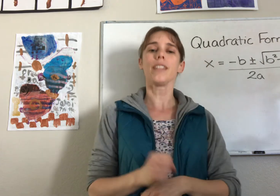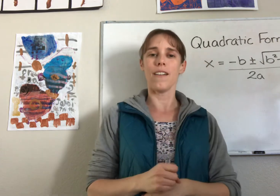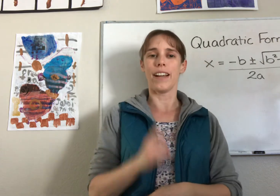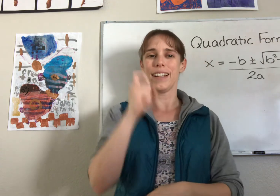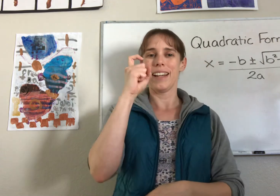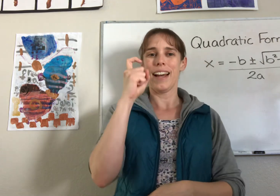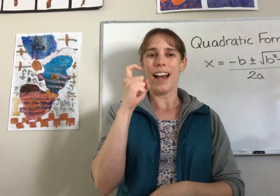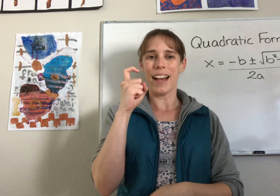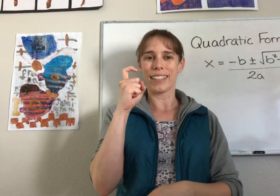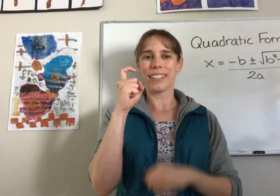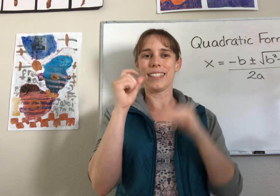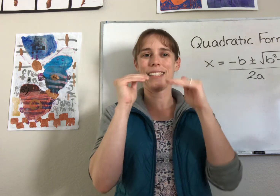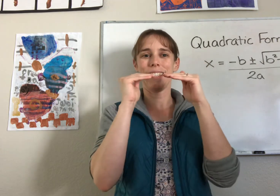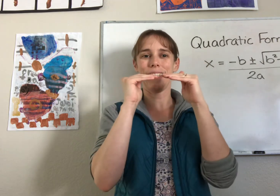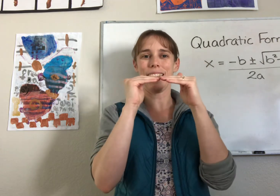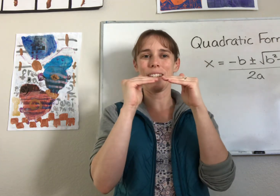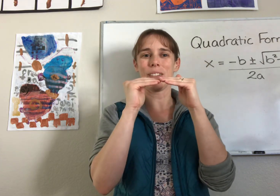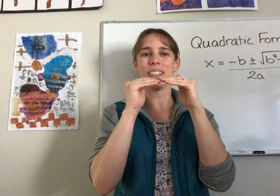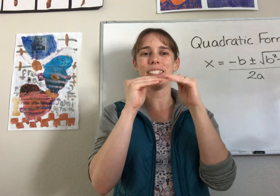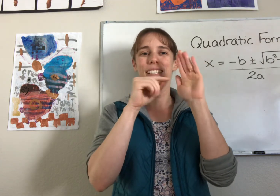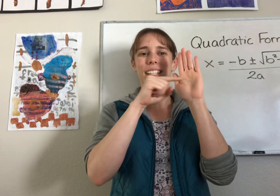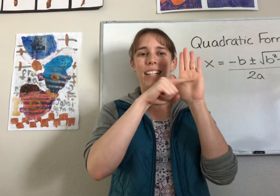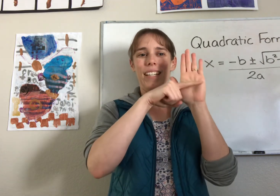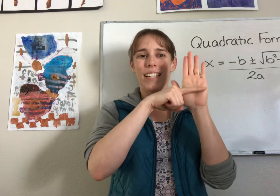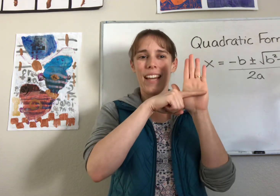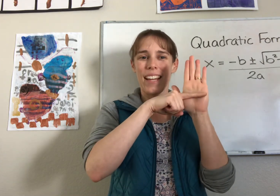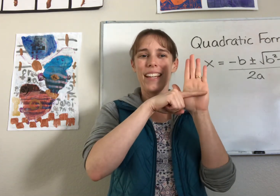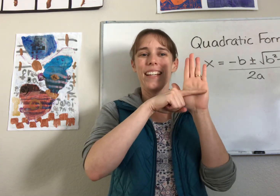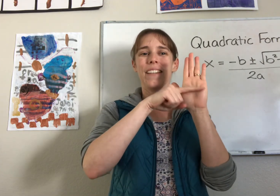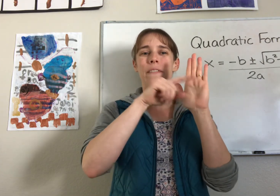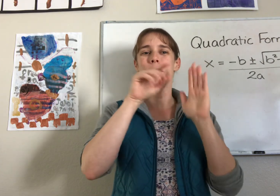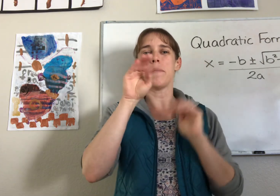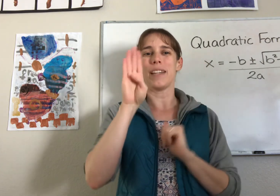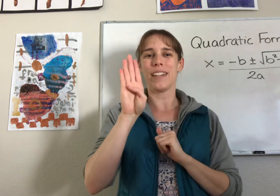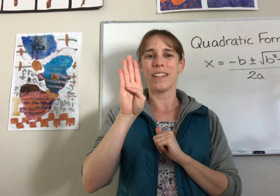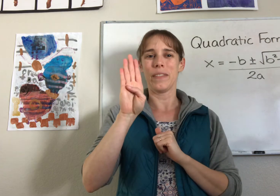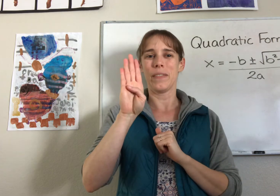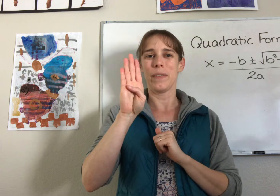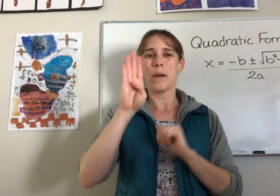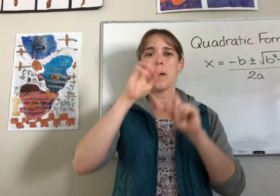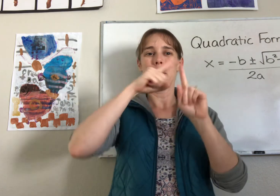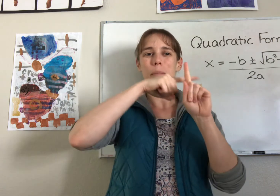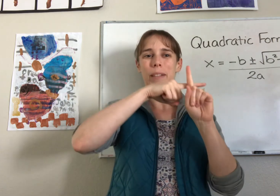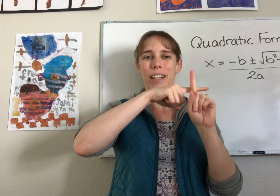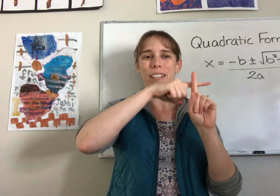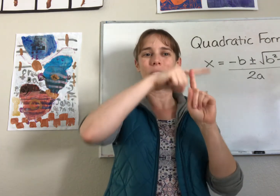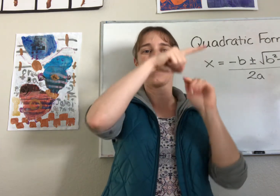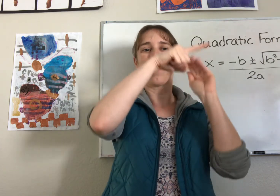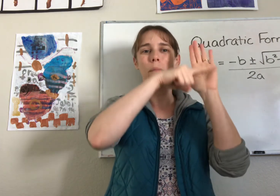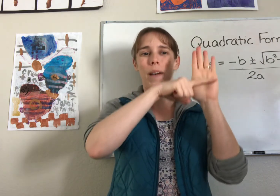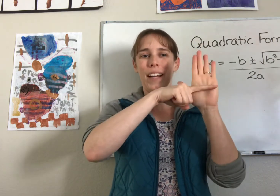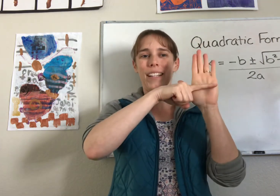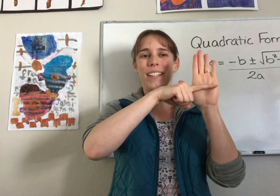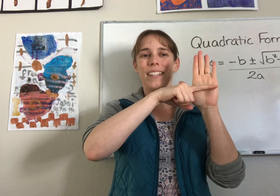right. X equals negative B plus or minus